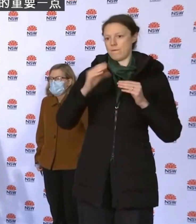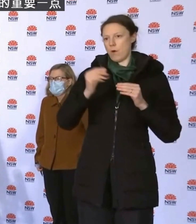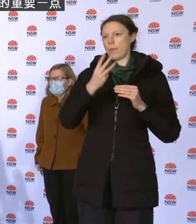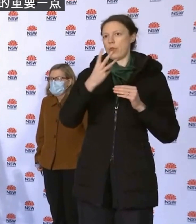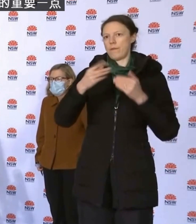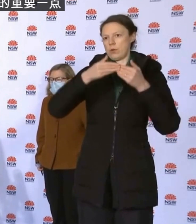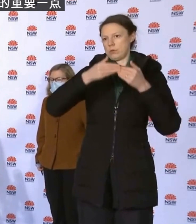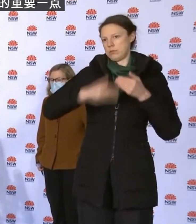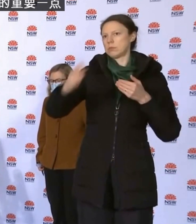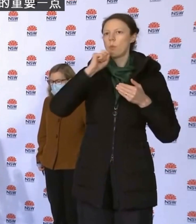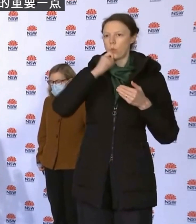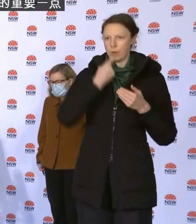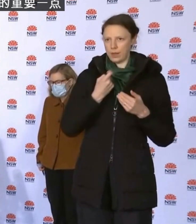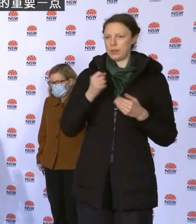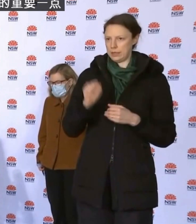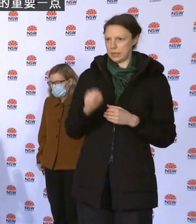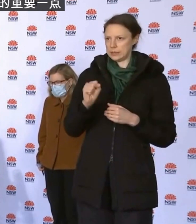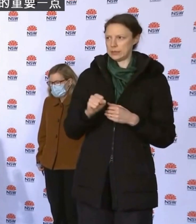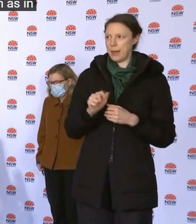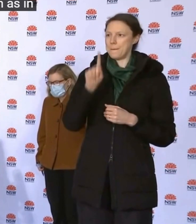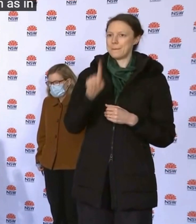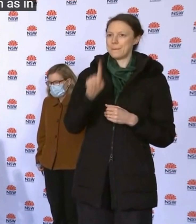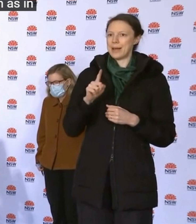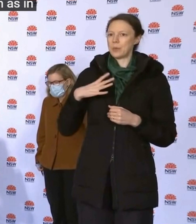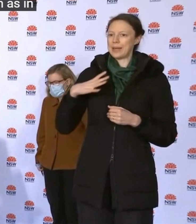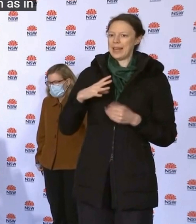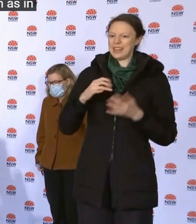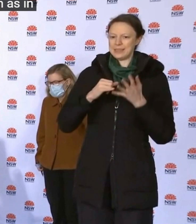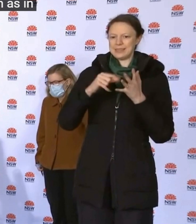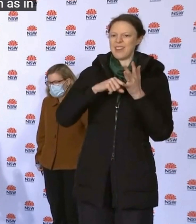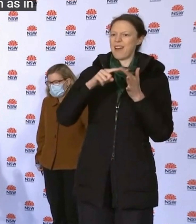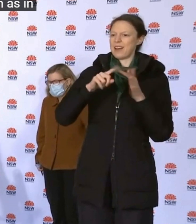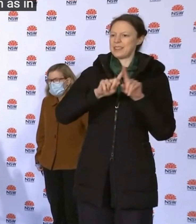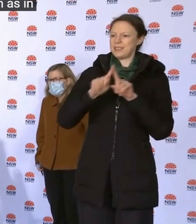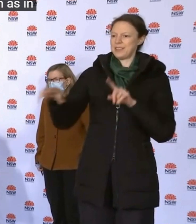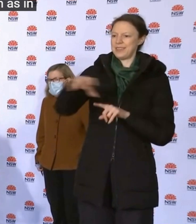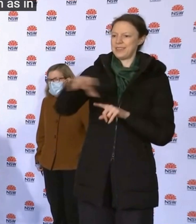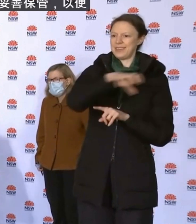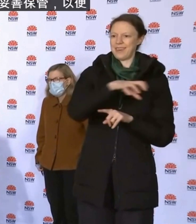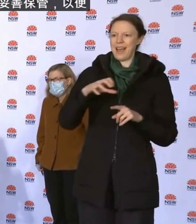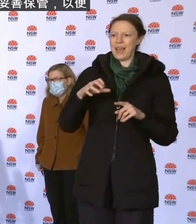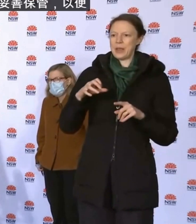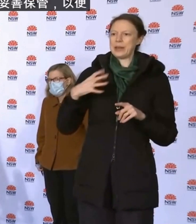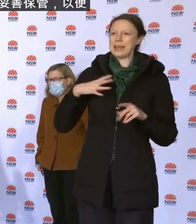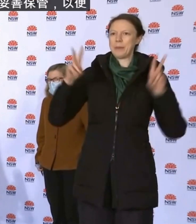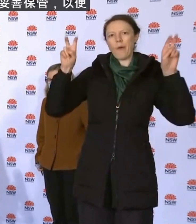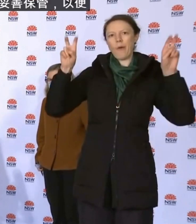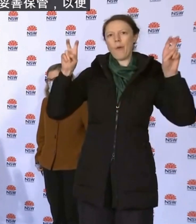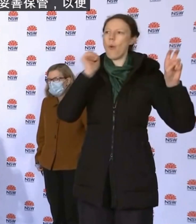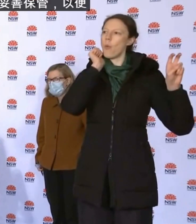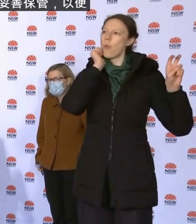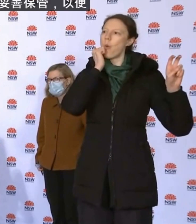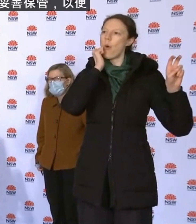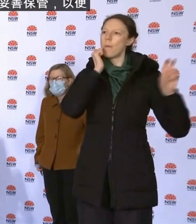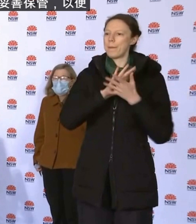important point, to make sure sites are kept what we call live. And the industry uses the term warm, as in making sure there's enough security and